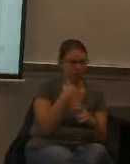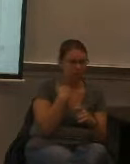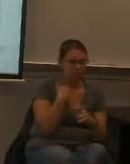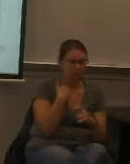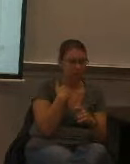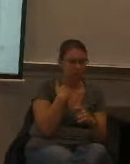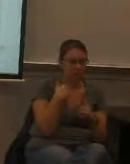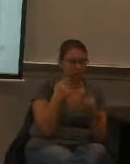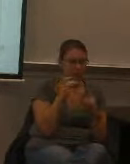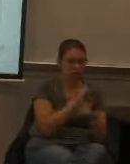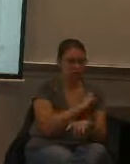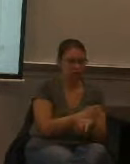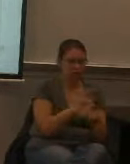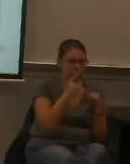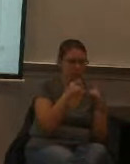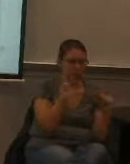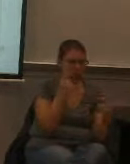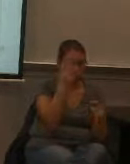pyramid?